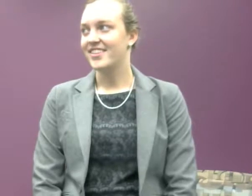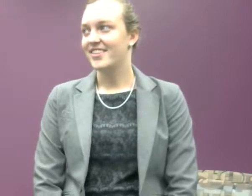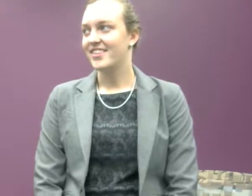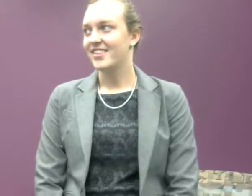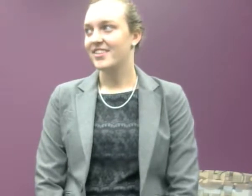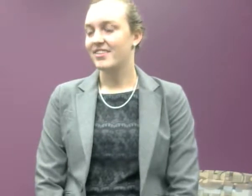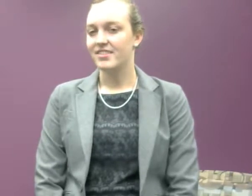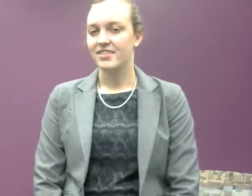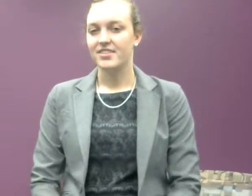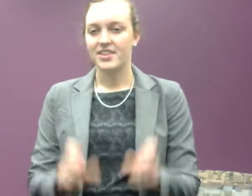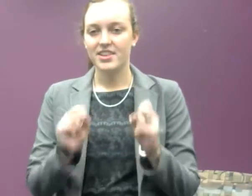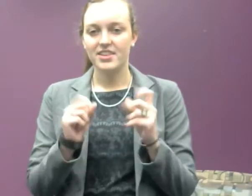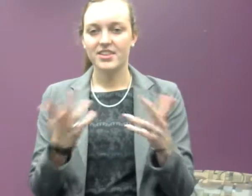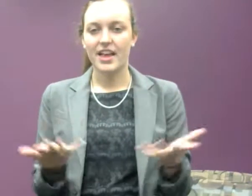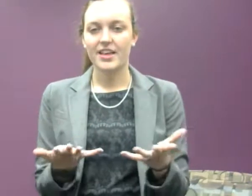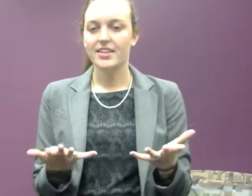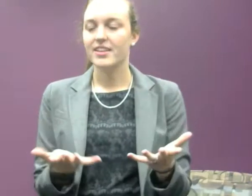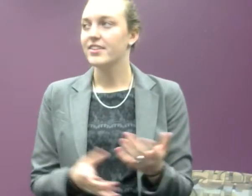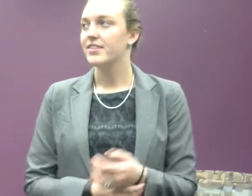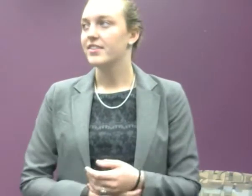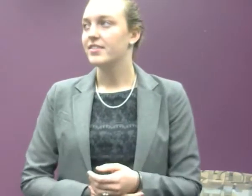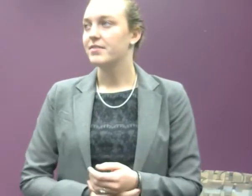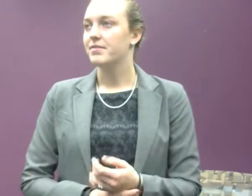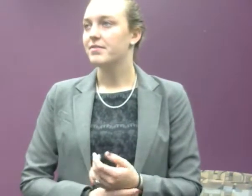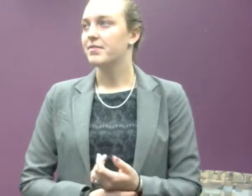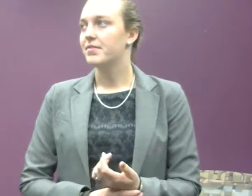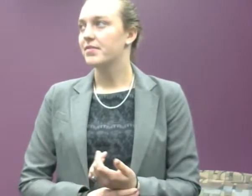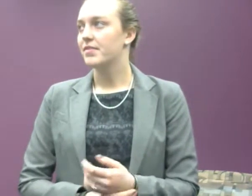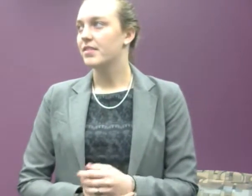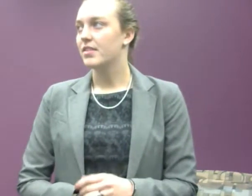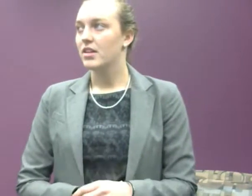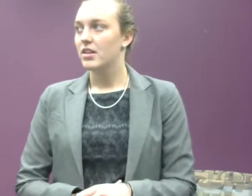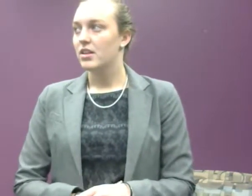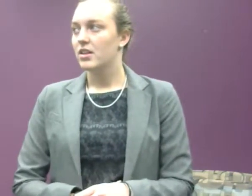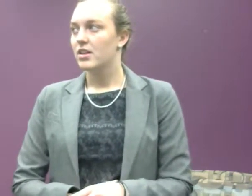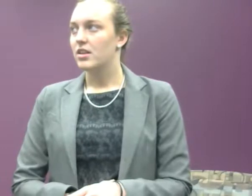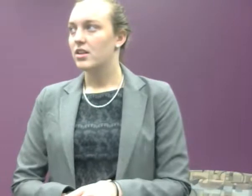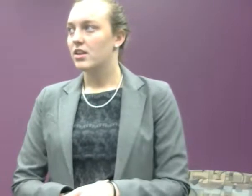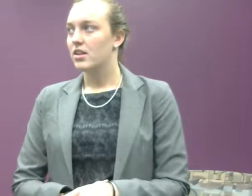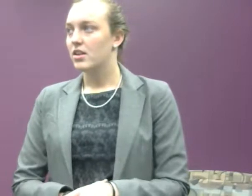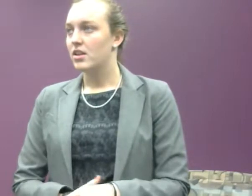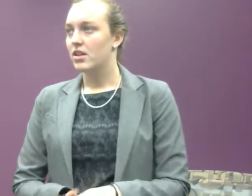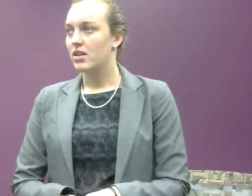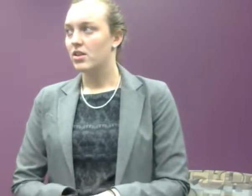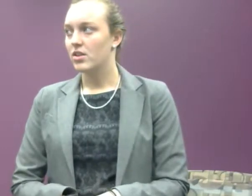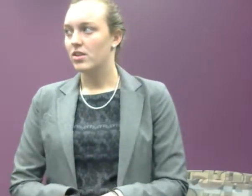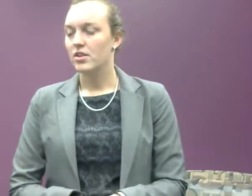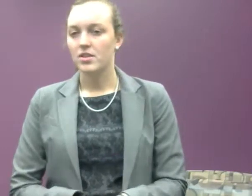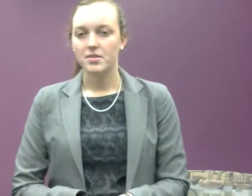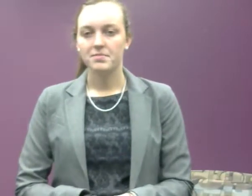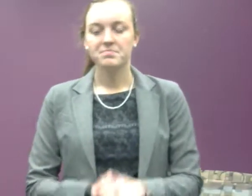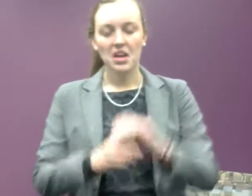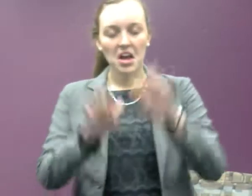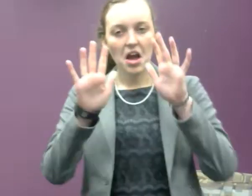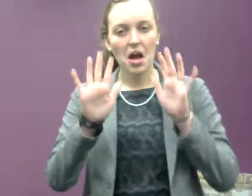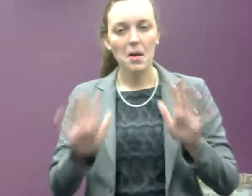Okay, this is a lesson on the amazing qualities or properties of water.